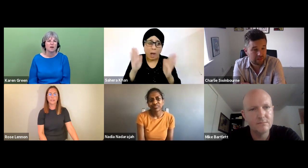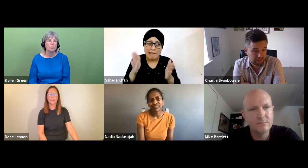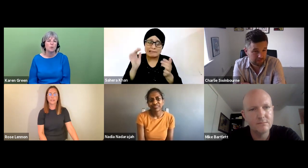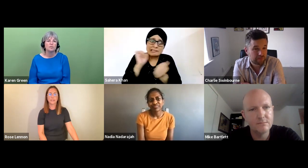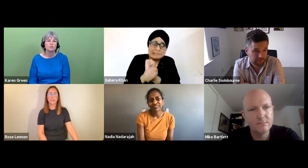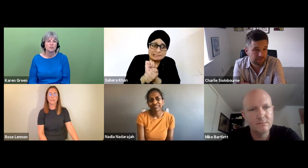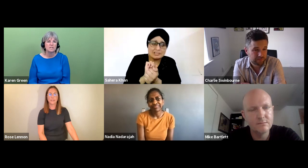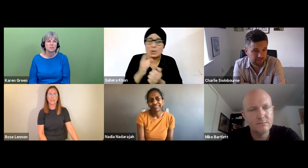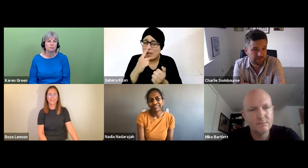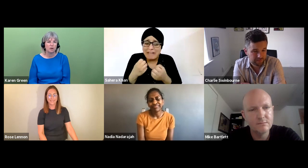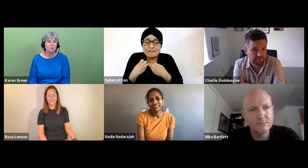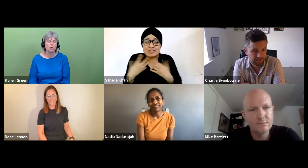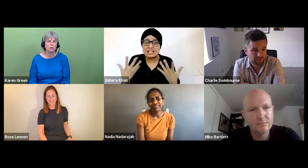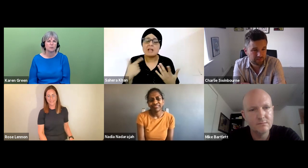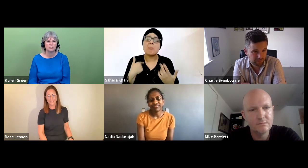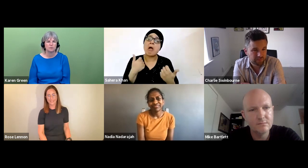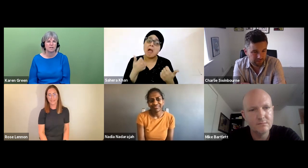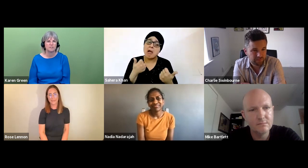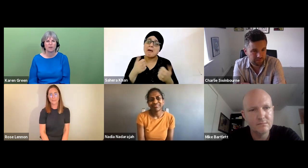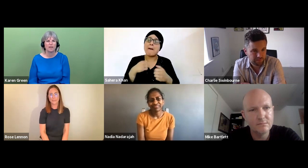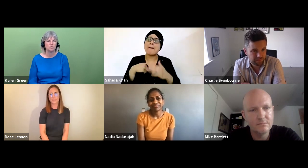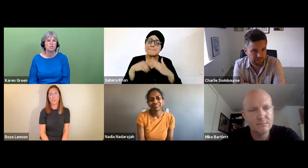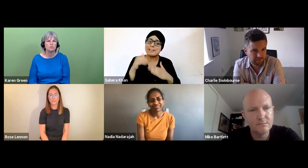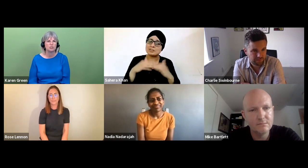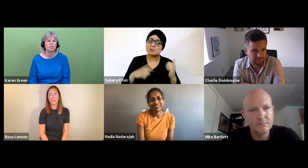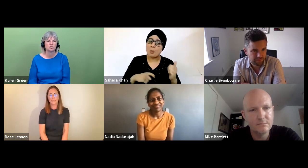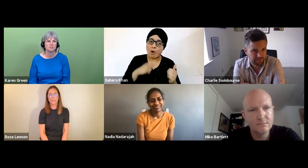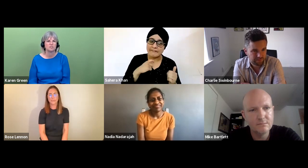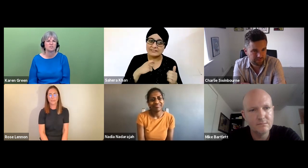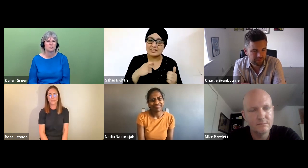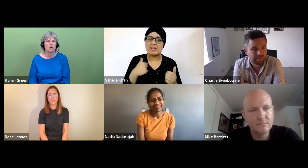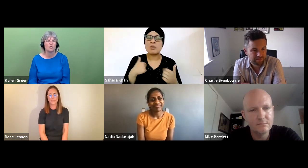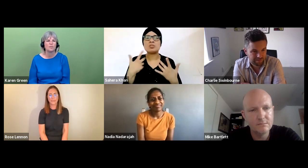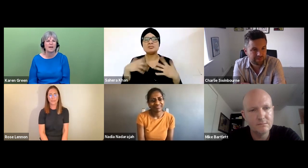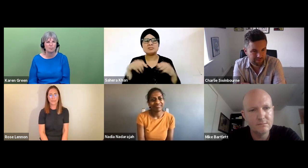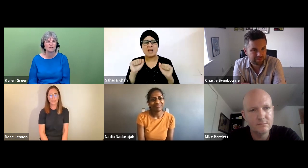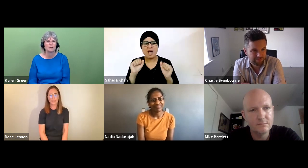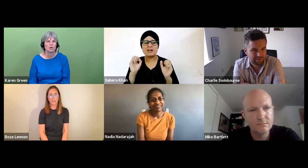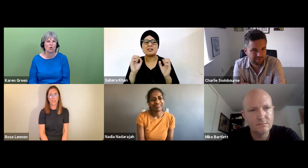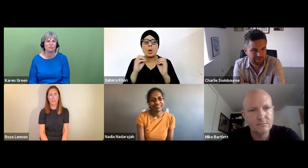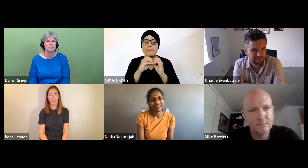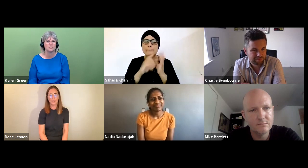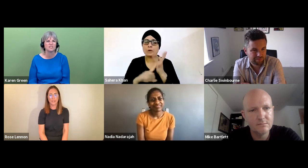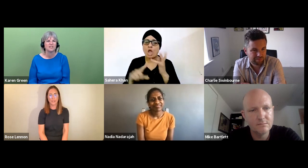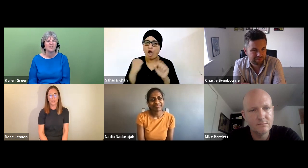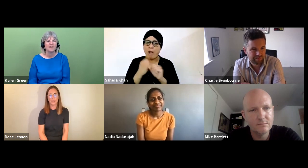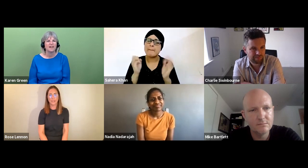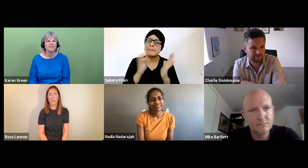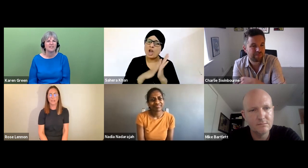we were free to write what we wanted to write about. There was no restrictions. So that built up my confidence. And then